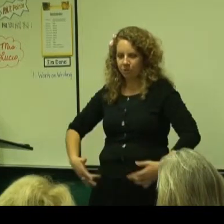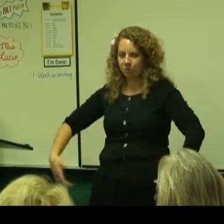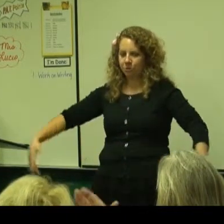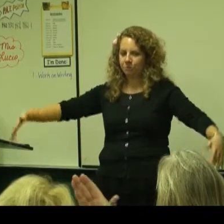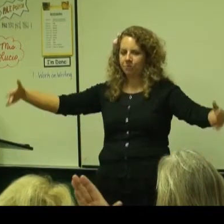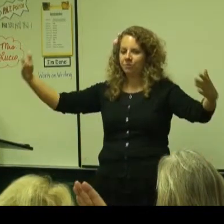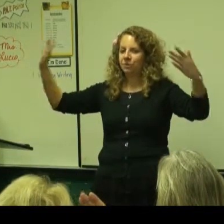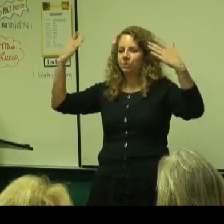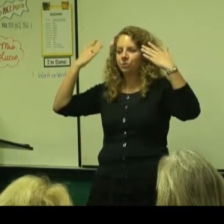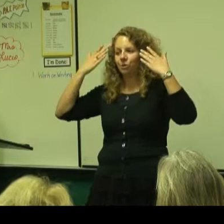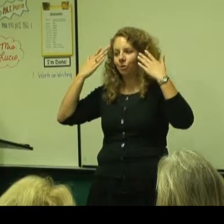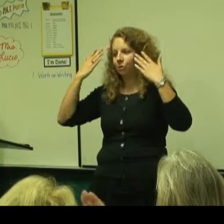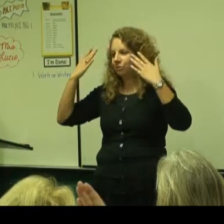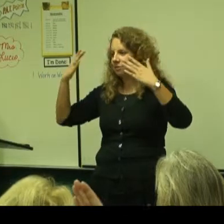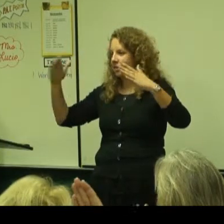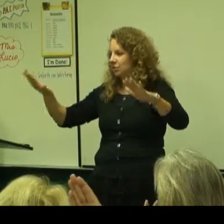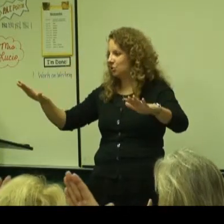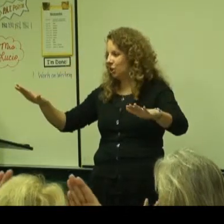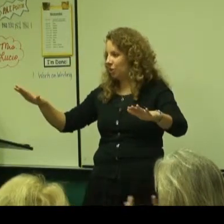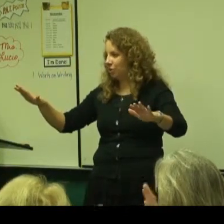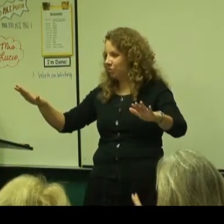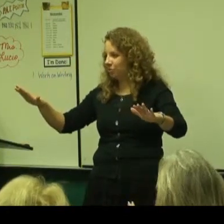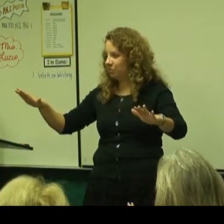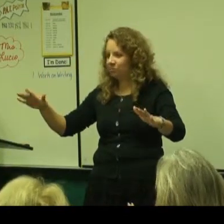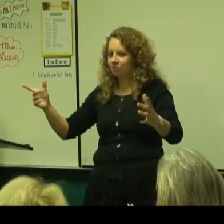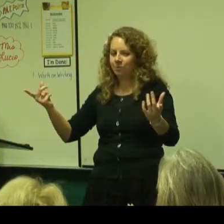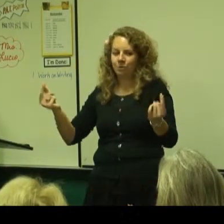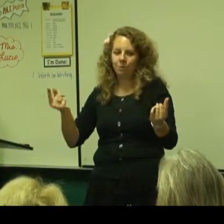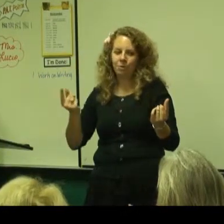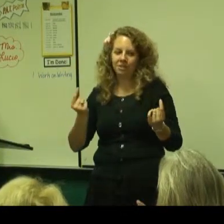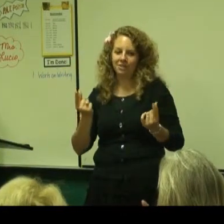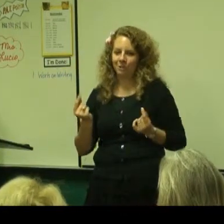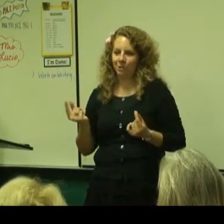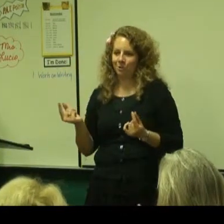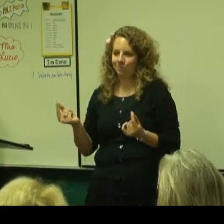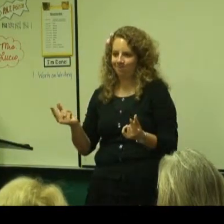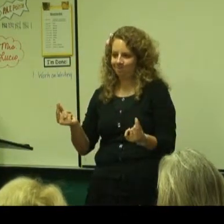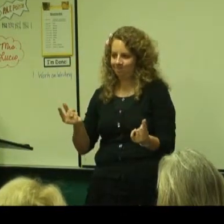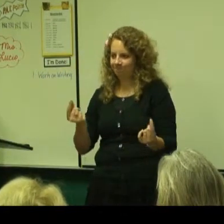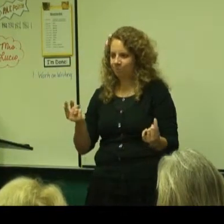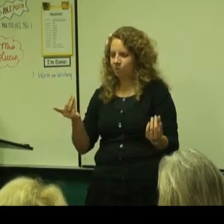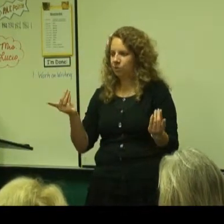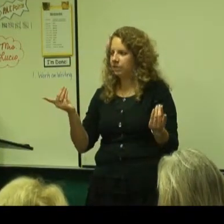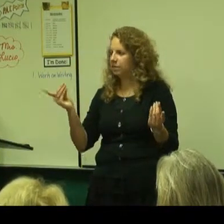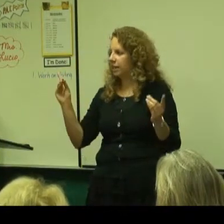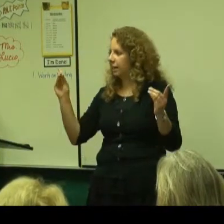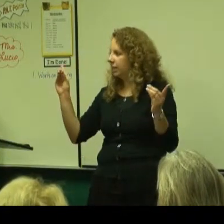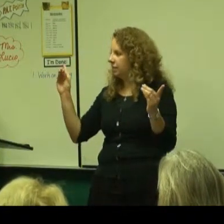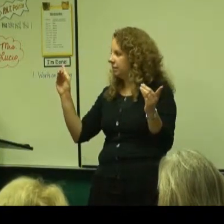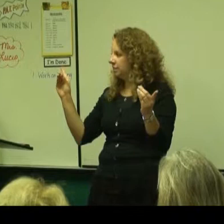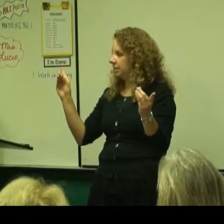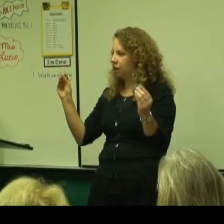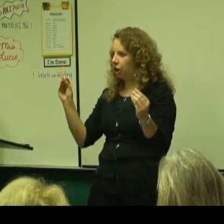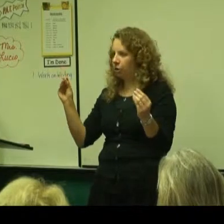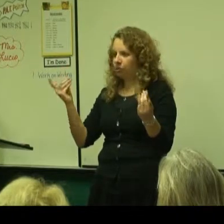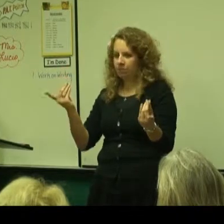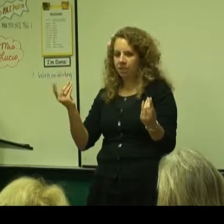do. So doesn't know what to do. So this is like D-O,